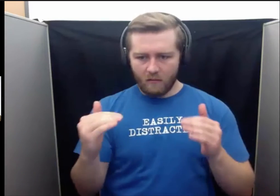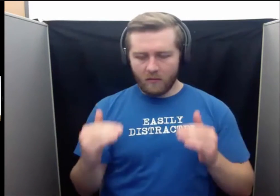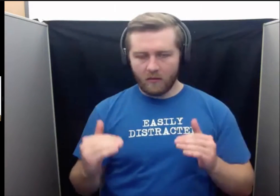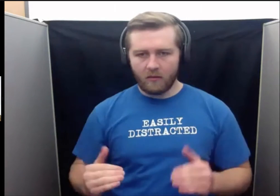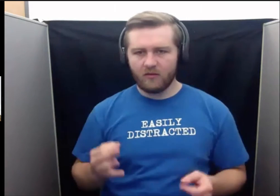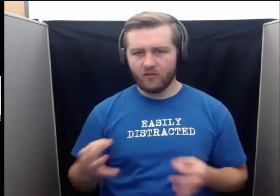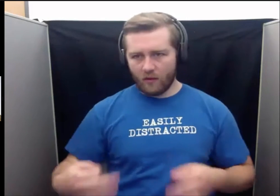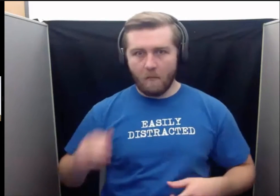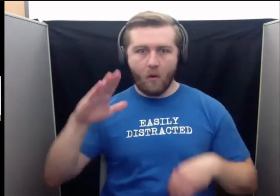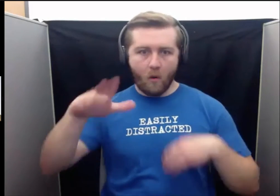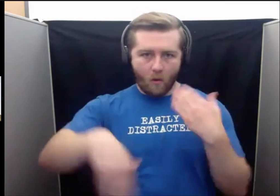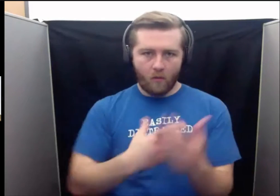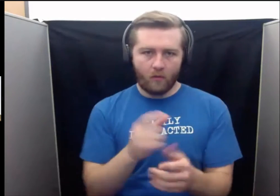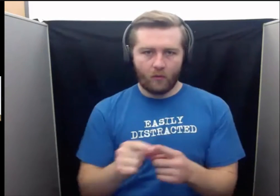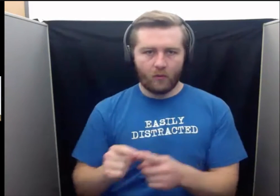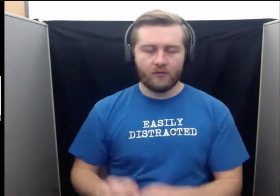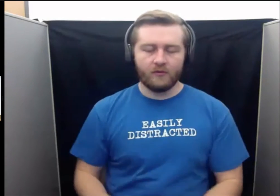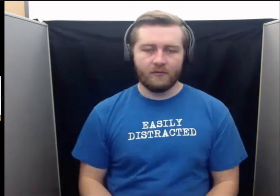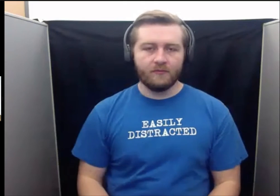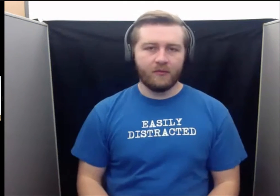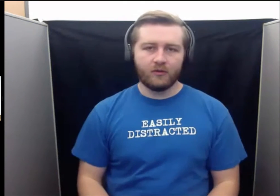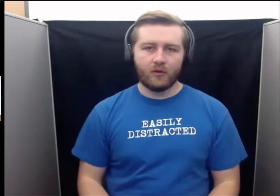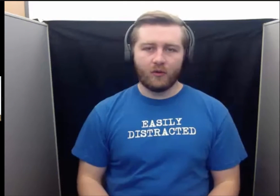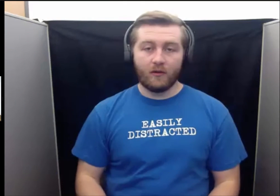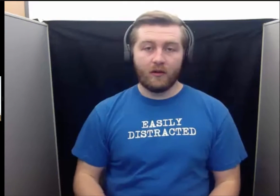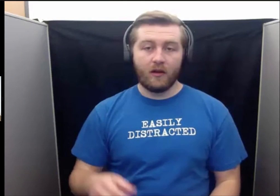down as we go.